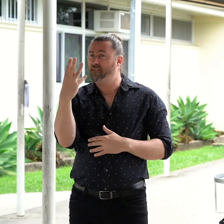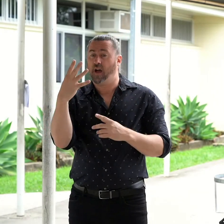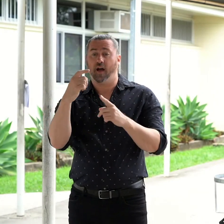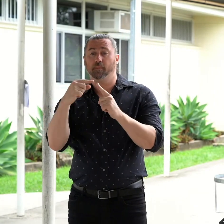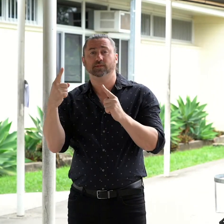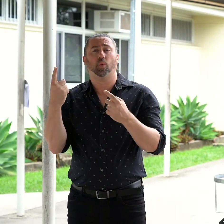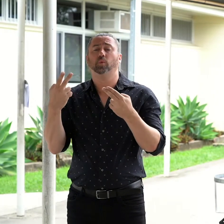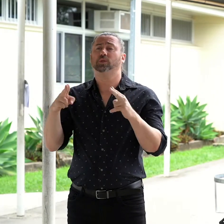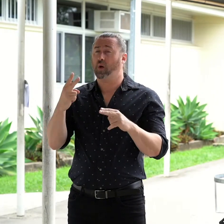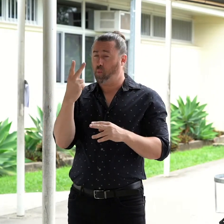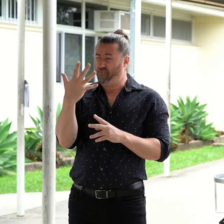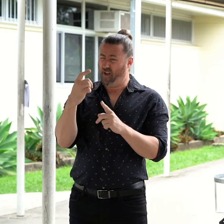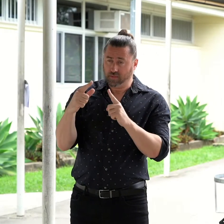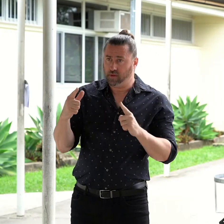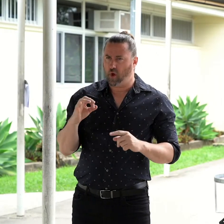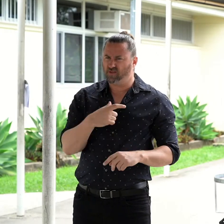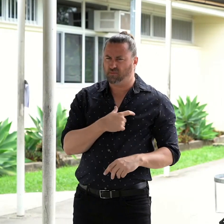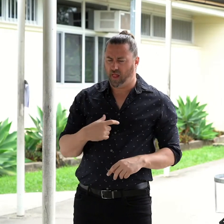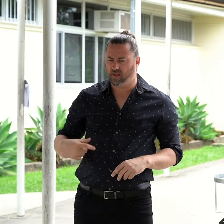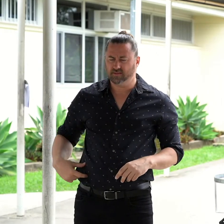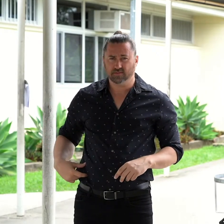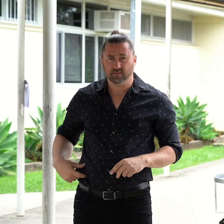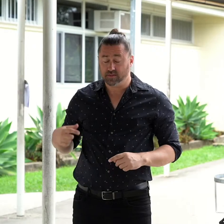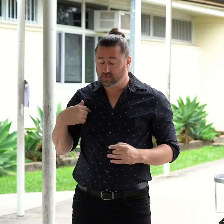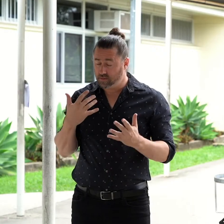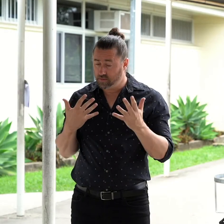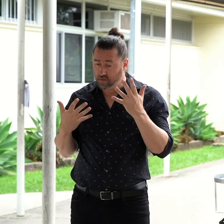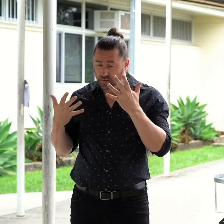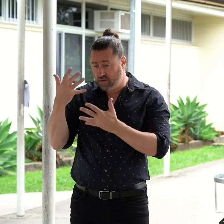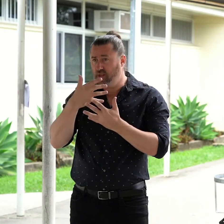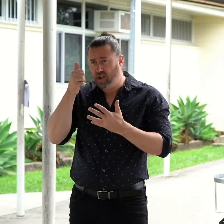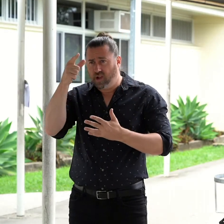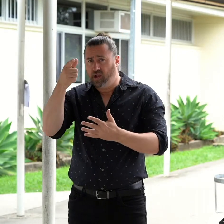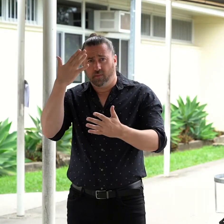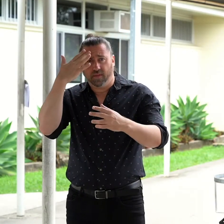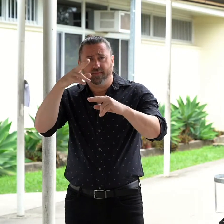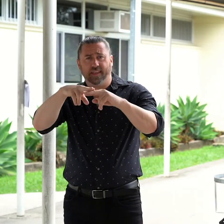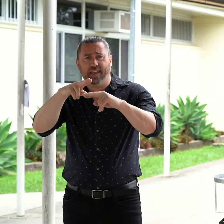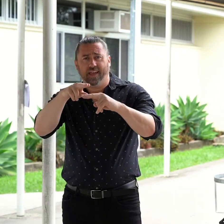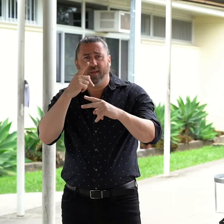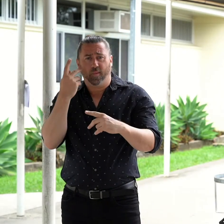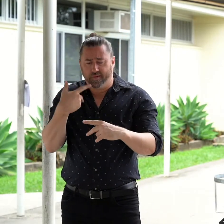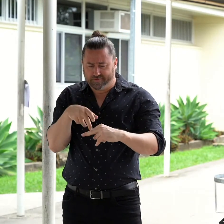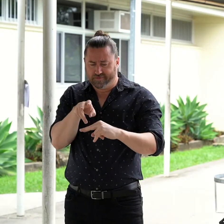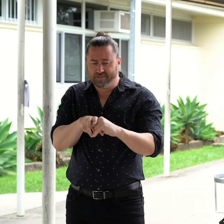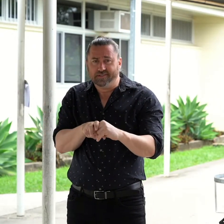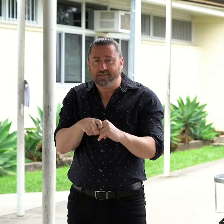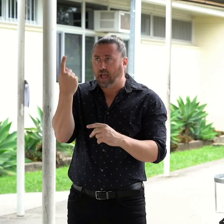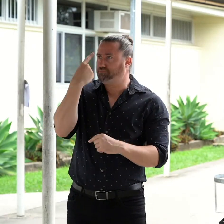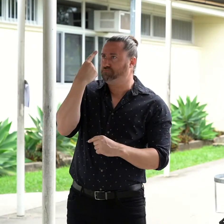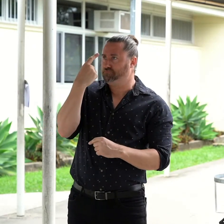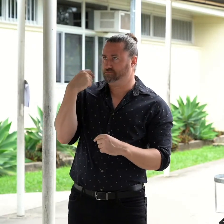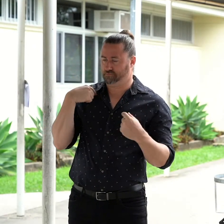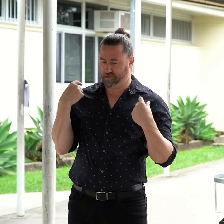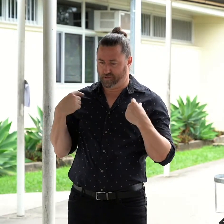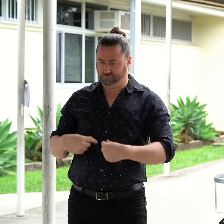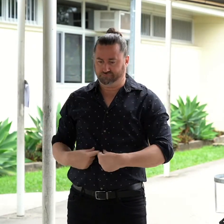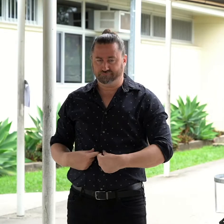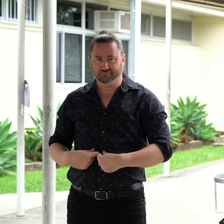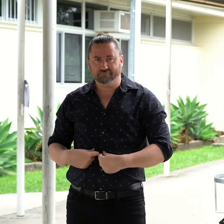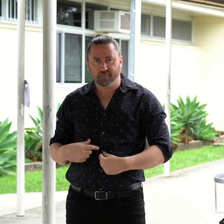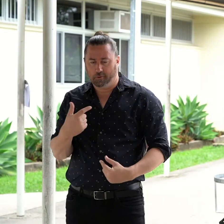of reinforcing that. It's the sort of the message you first learn from your parents when you get in a car, put your seatbelt on. So I can't understand for